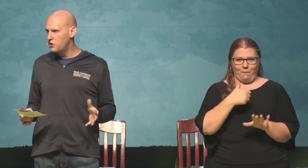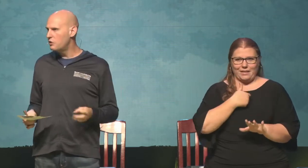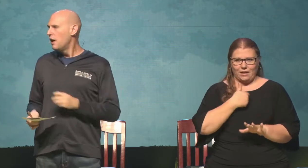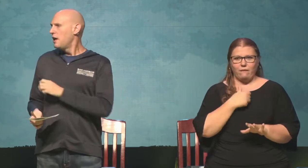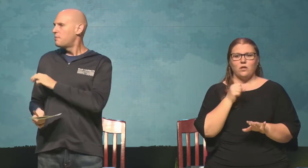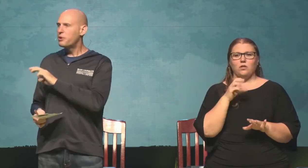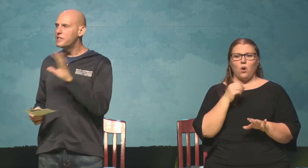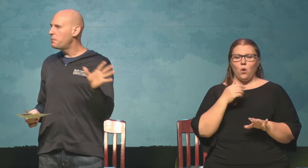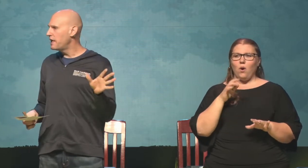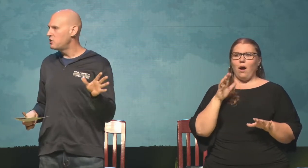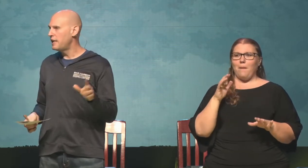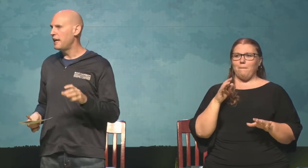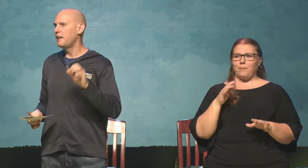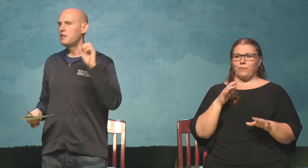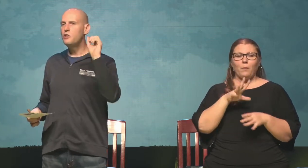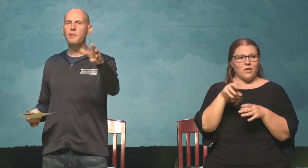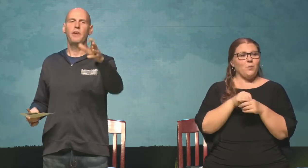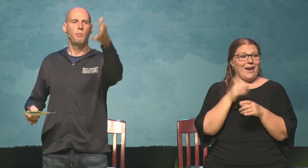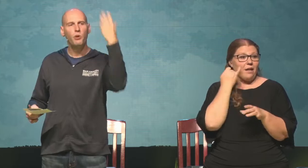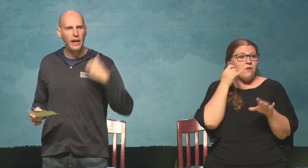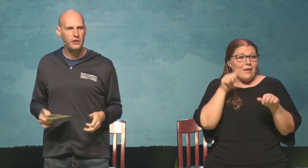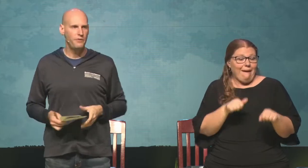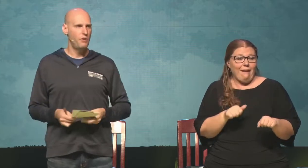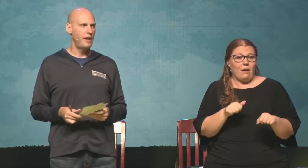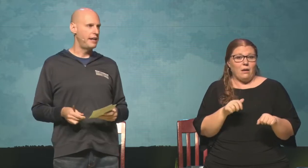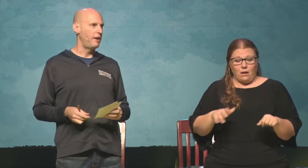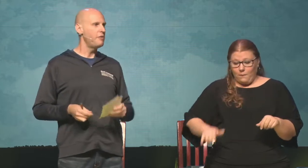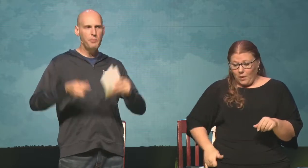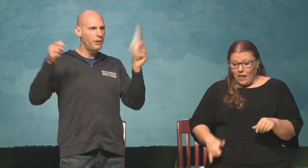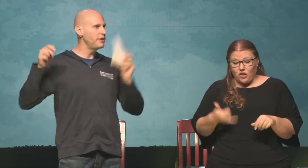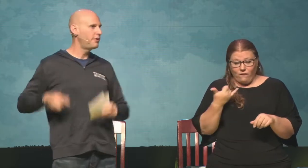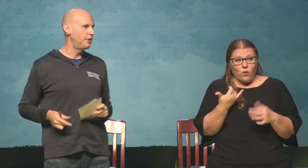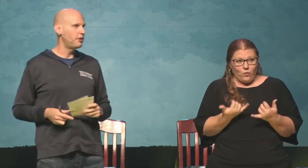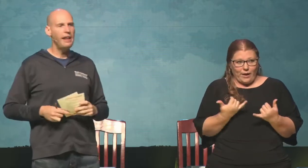going to do. Participate as you can. Do me a favor, pull out your phone right now.